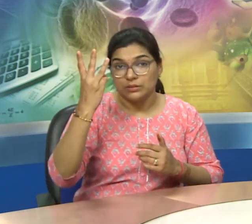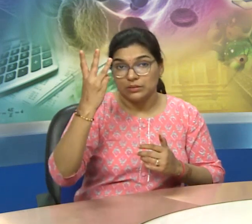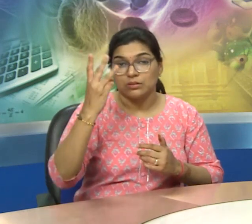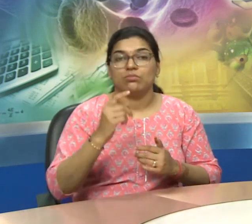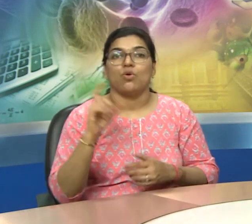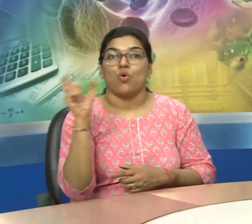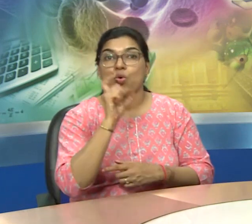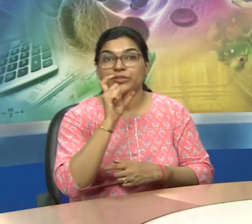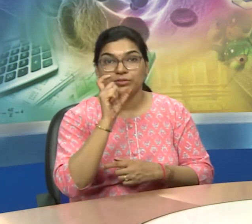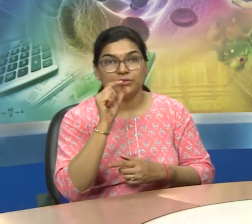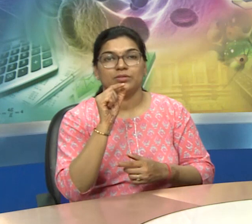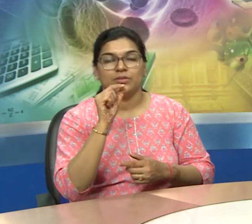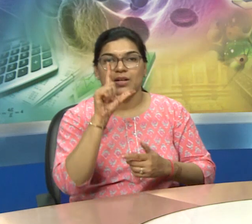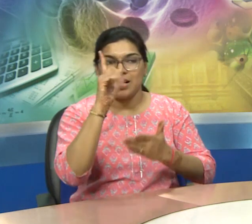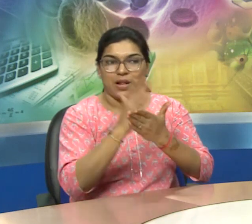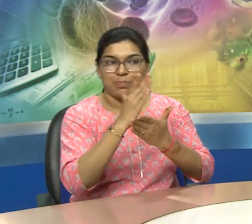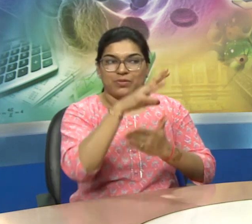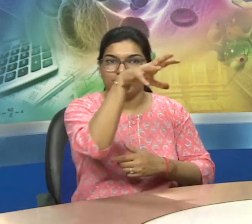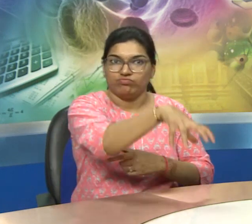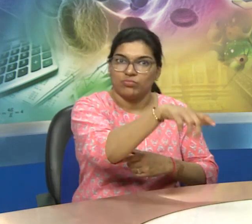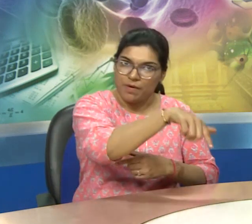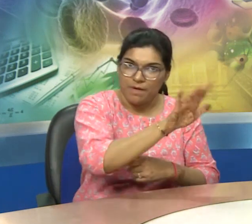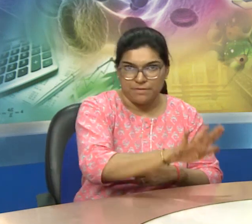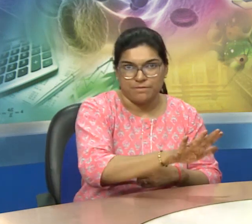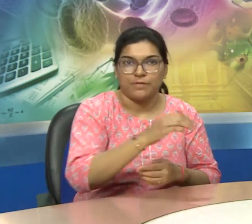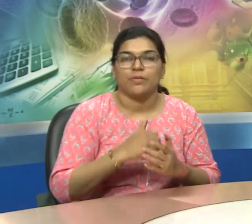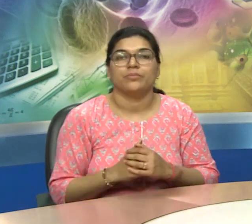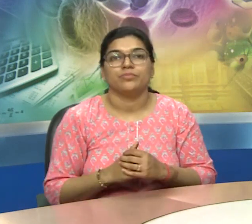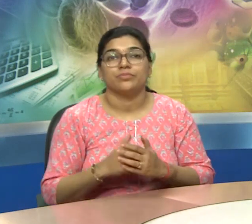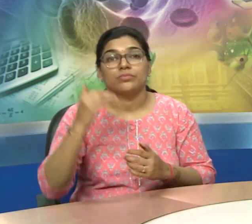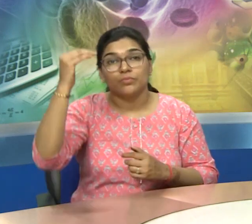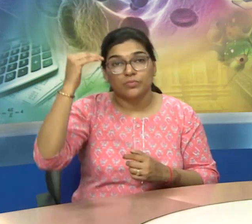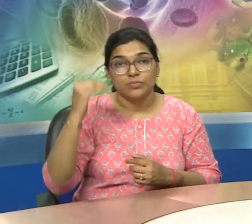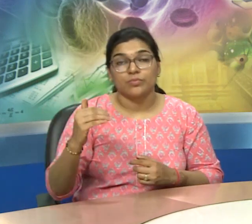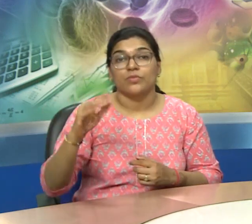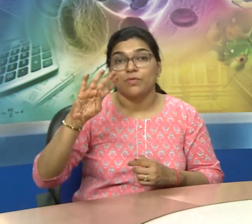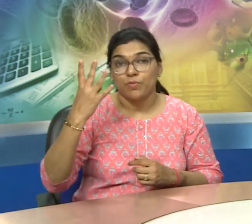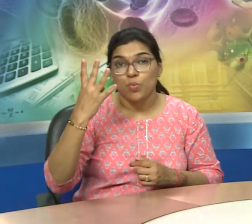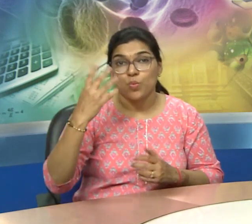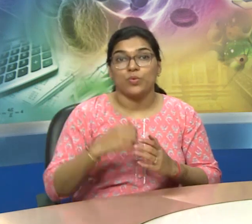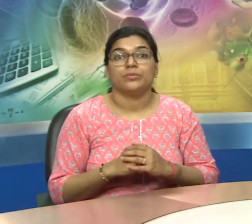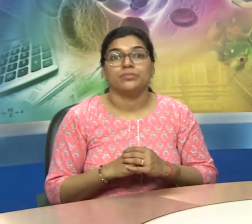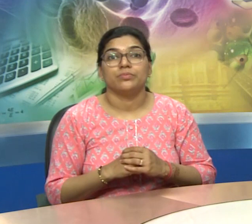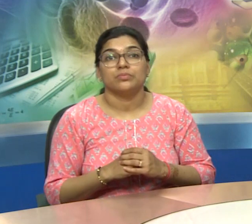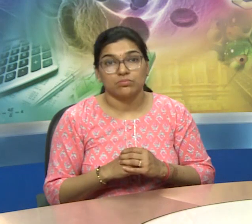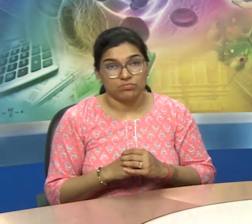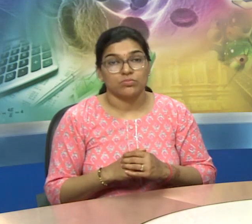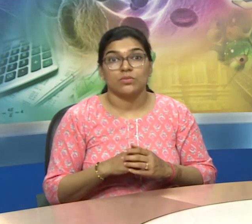and then college also has library. College libraries are the kind of academic libraries. And the